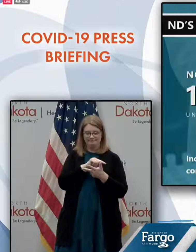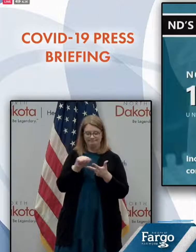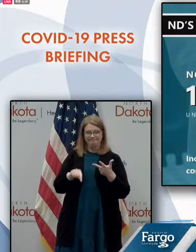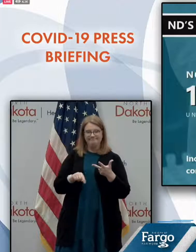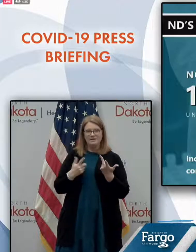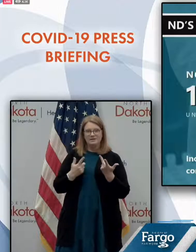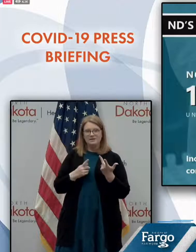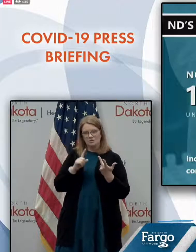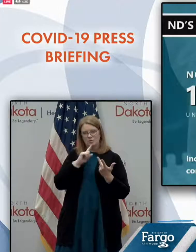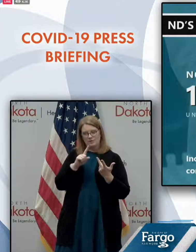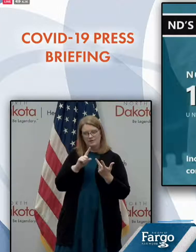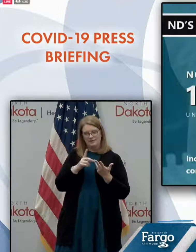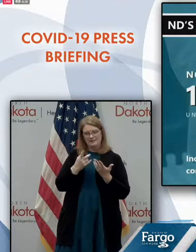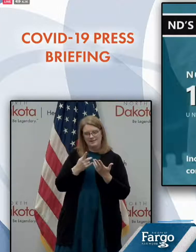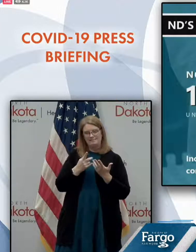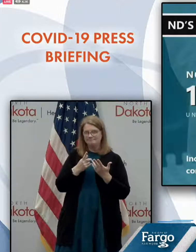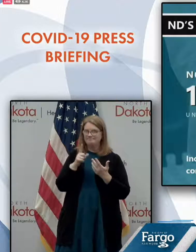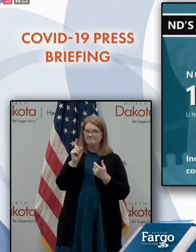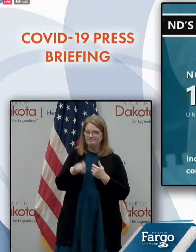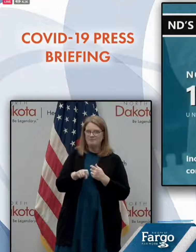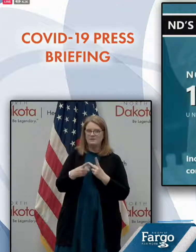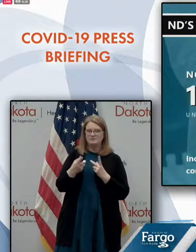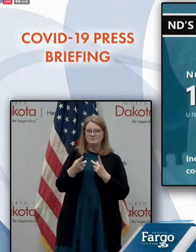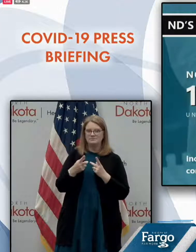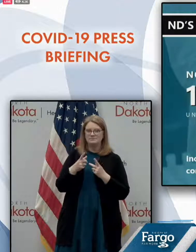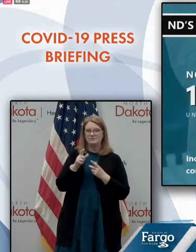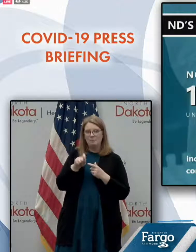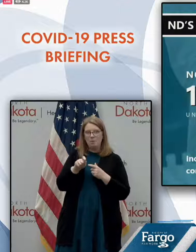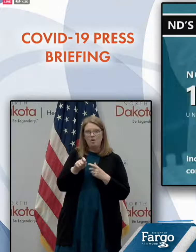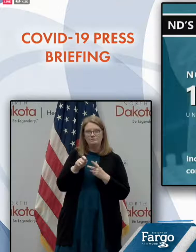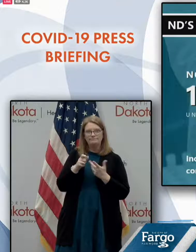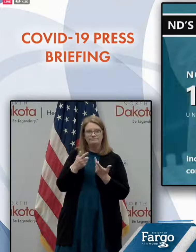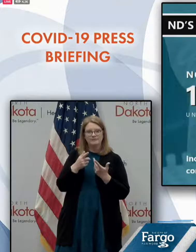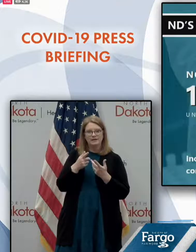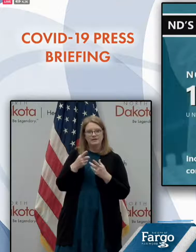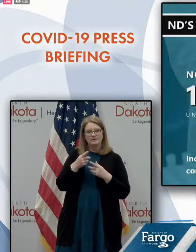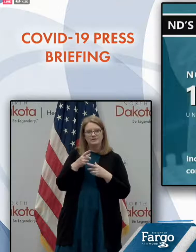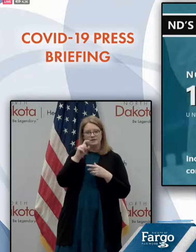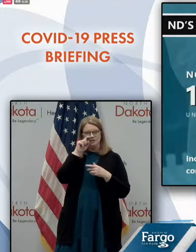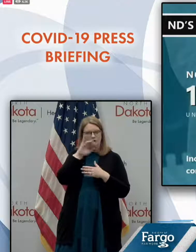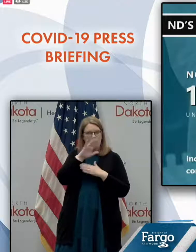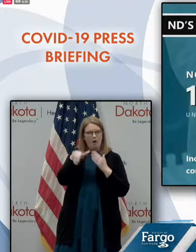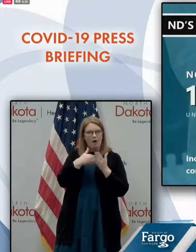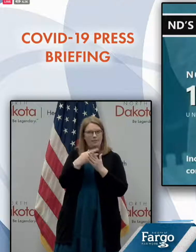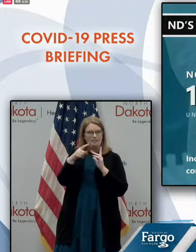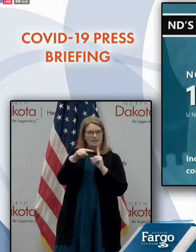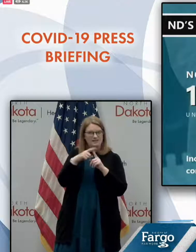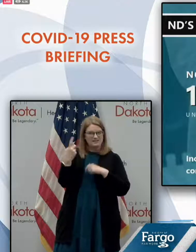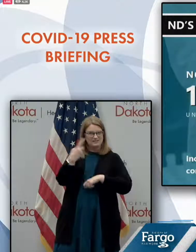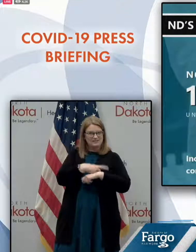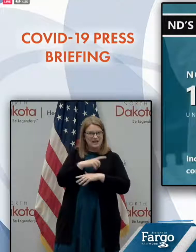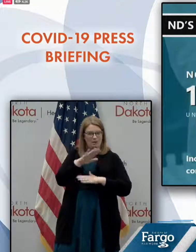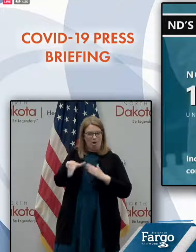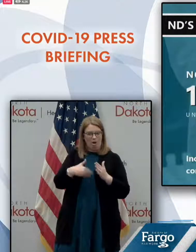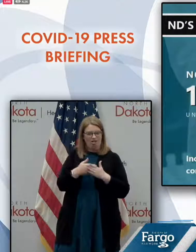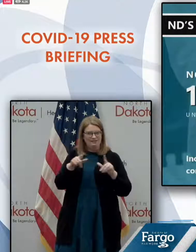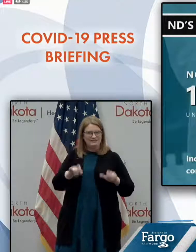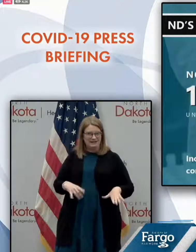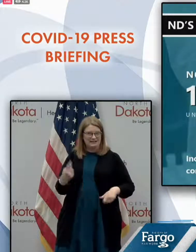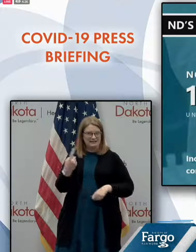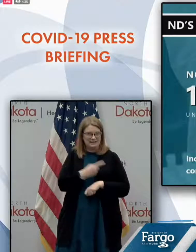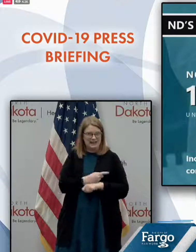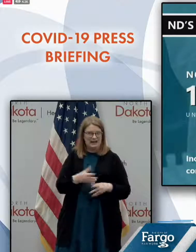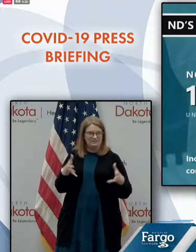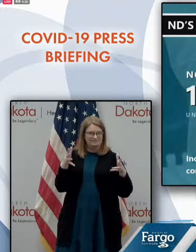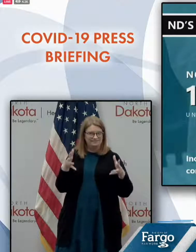time measure of positivity rate is the point prevalence, or the rate where we take all positives in a day divided by all tests taken on